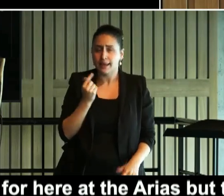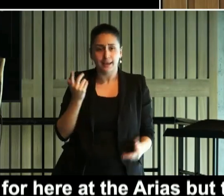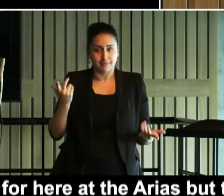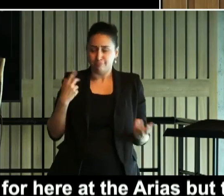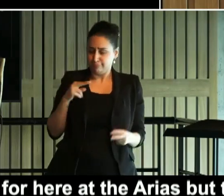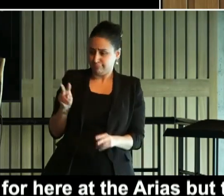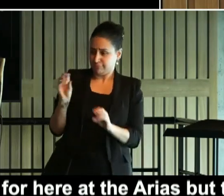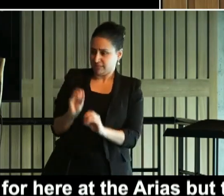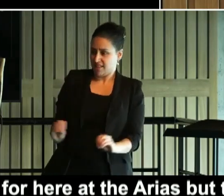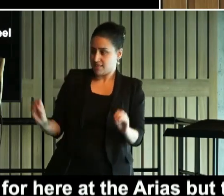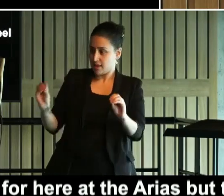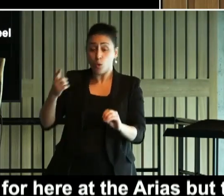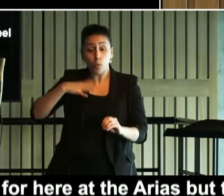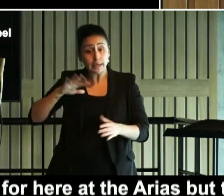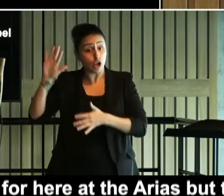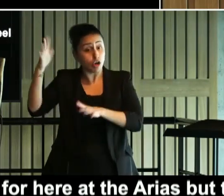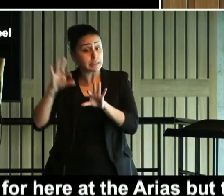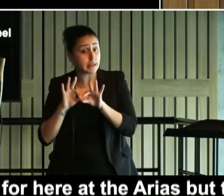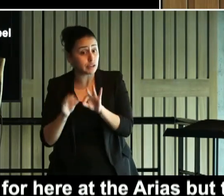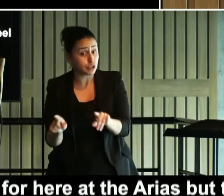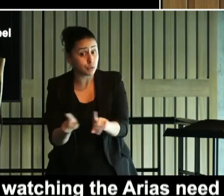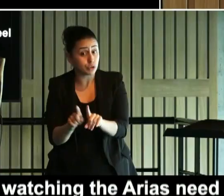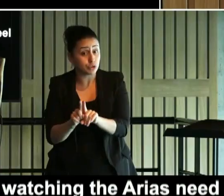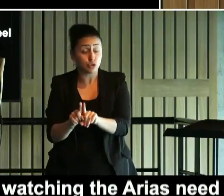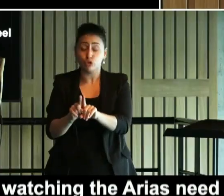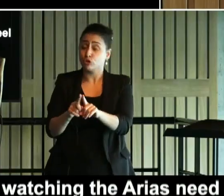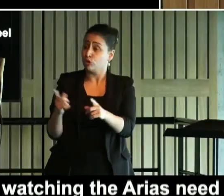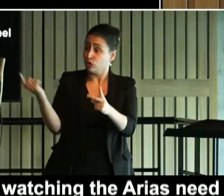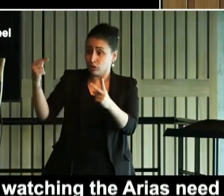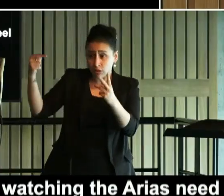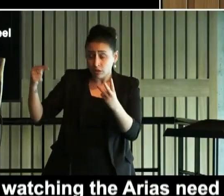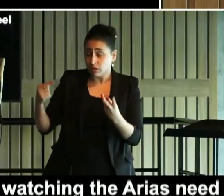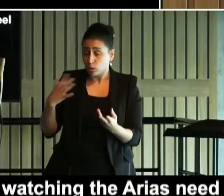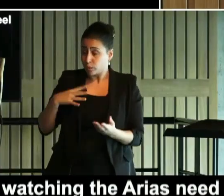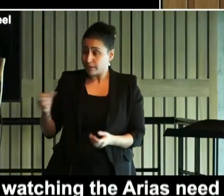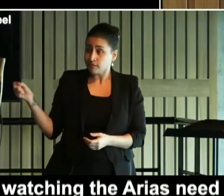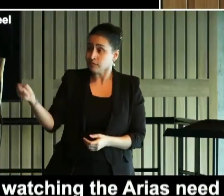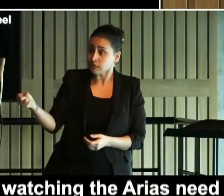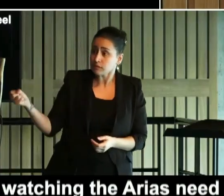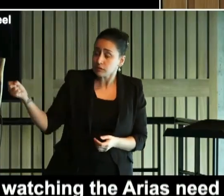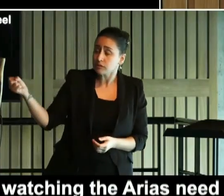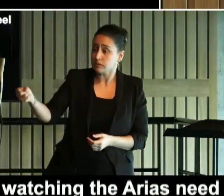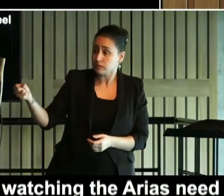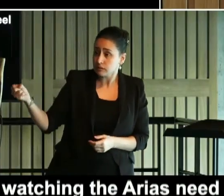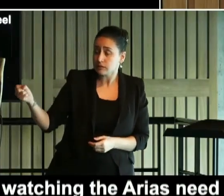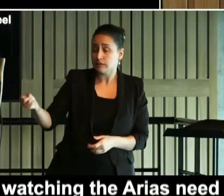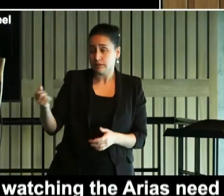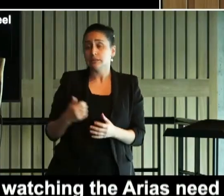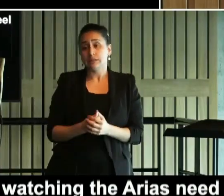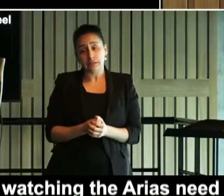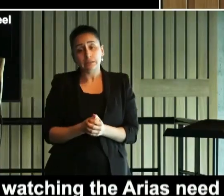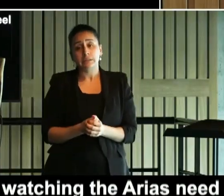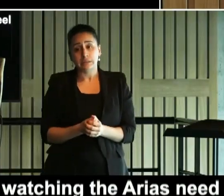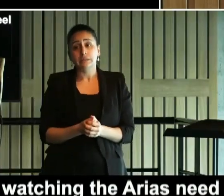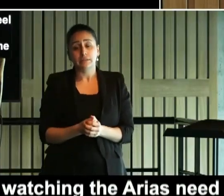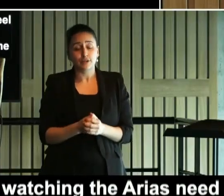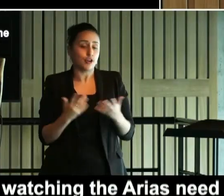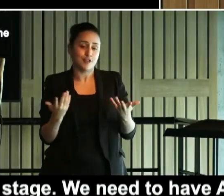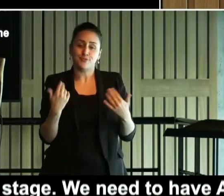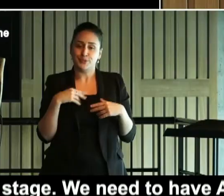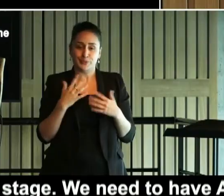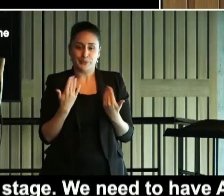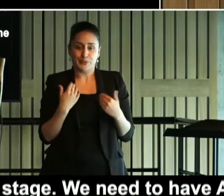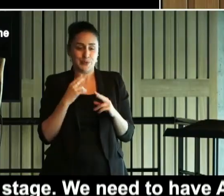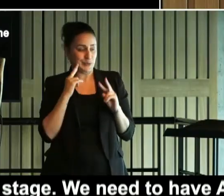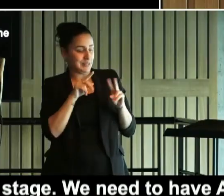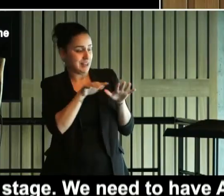up onto the stage. We need to have Auslan interpreters at major, music events and the arias. And it was so